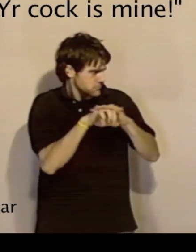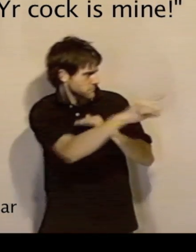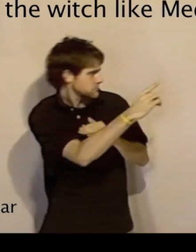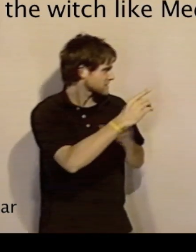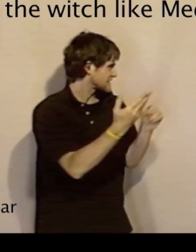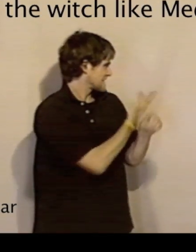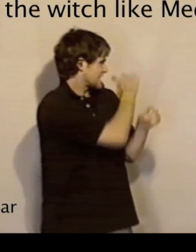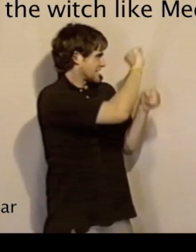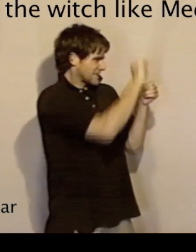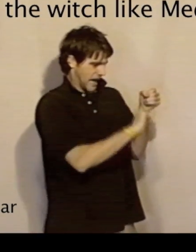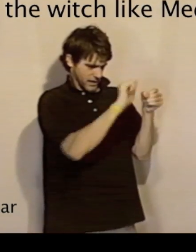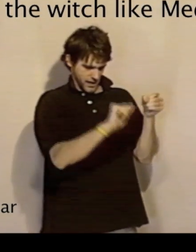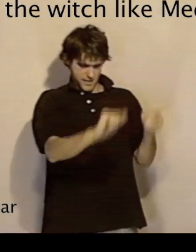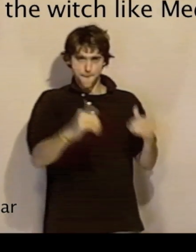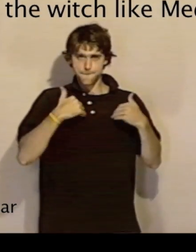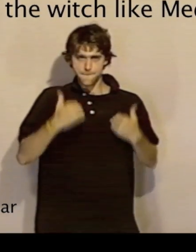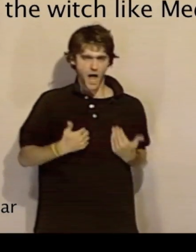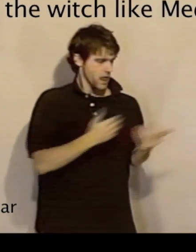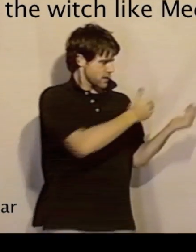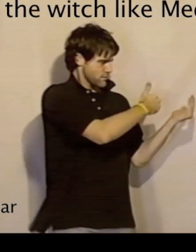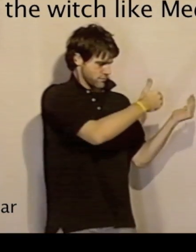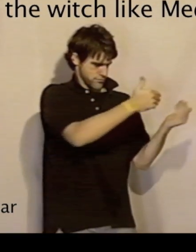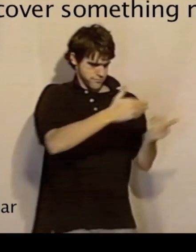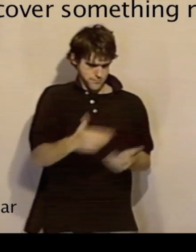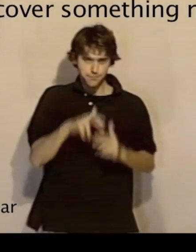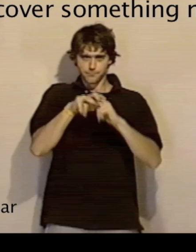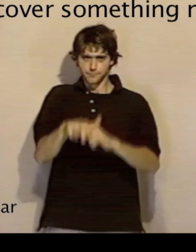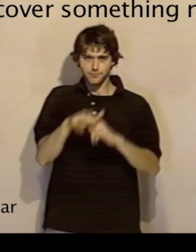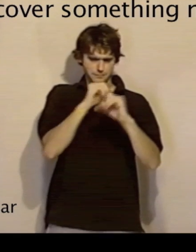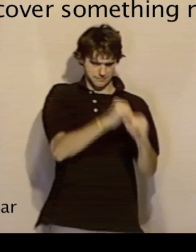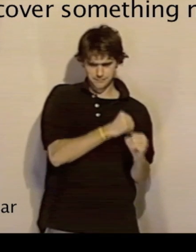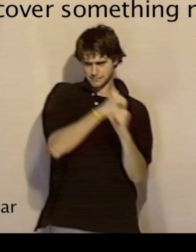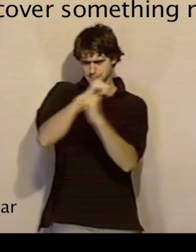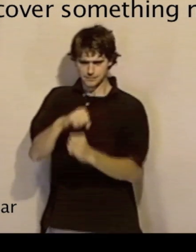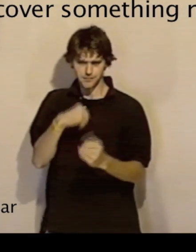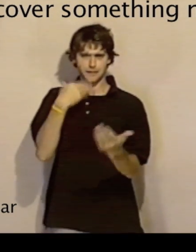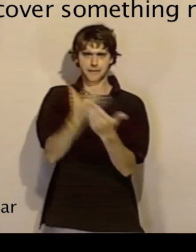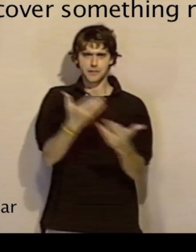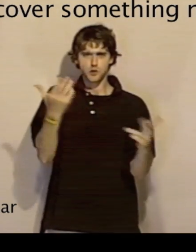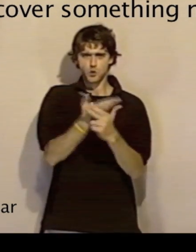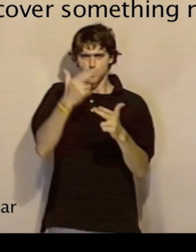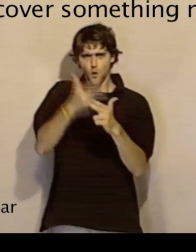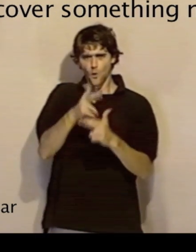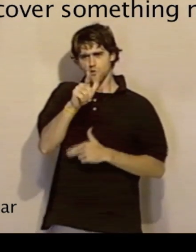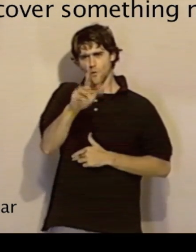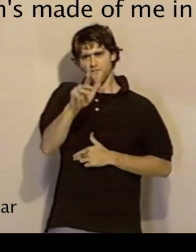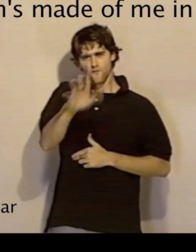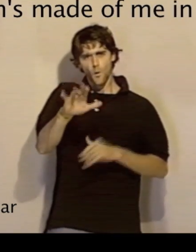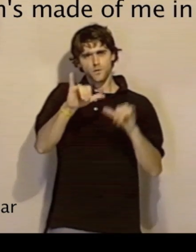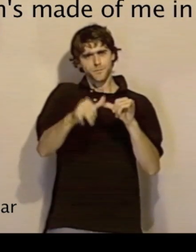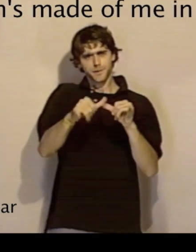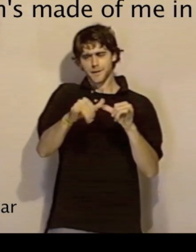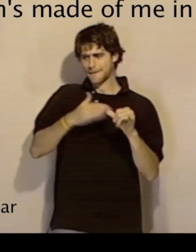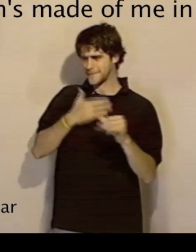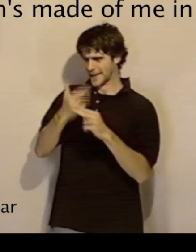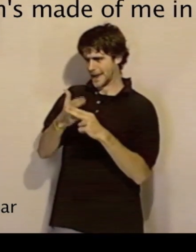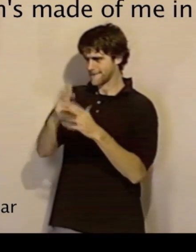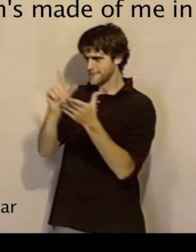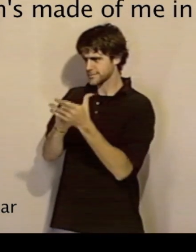mine! Somehow I climb out, the head of which I can use. The body has a gun to discover something new. Sculpt the 24th dimension, mentions